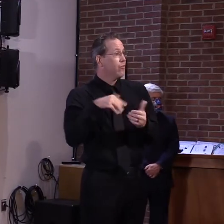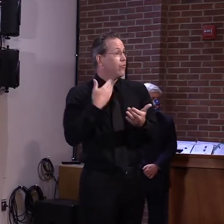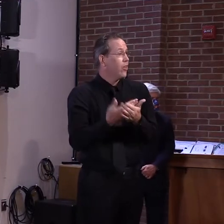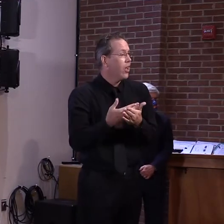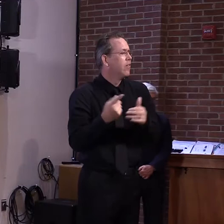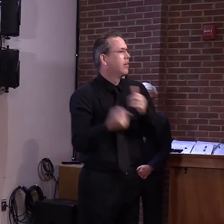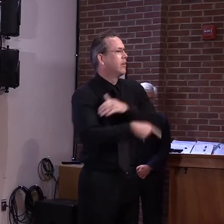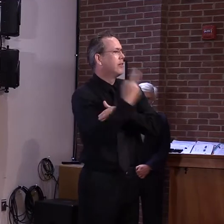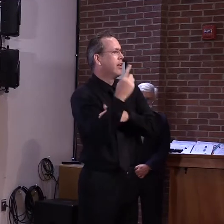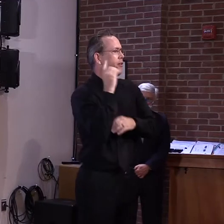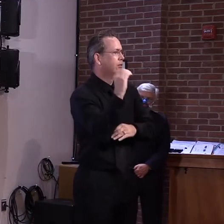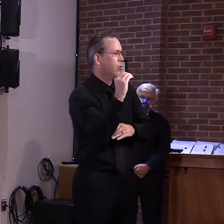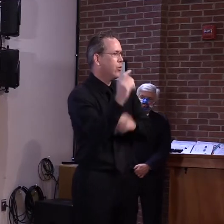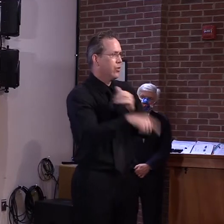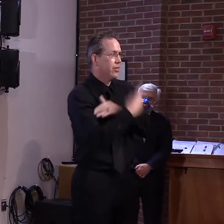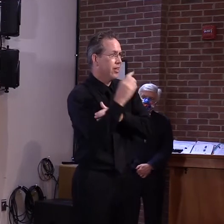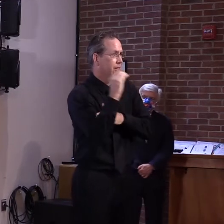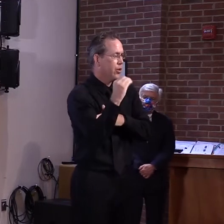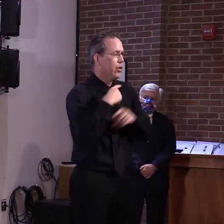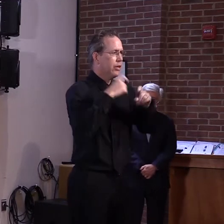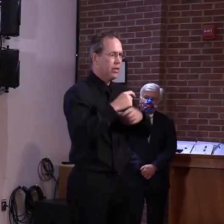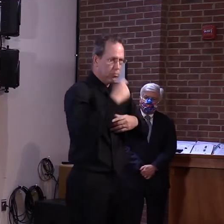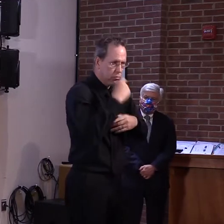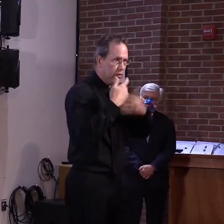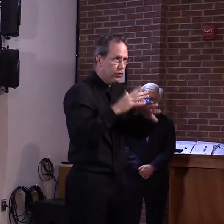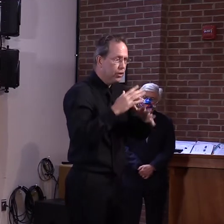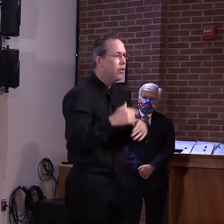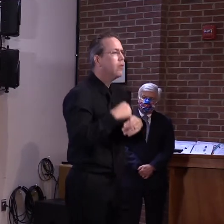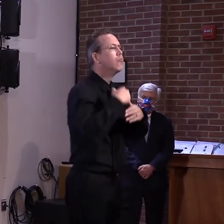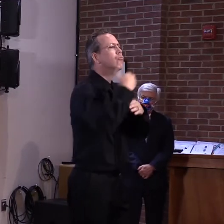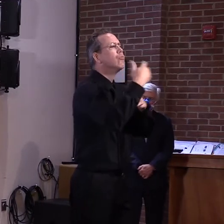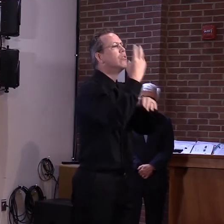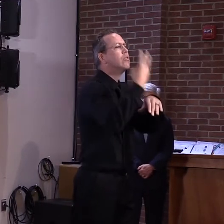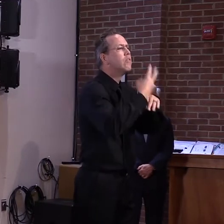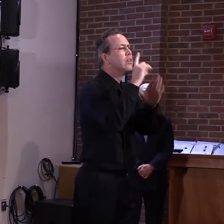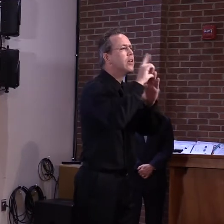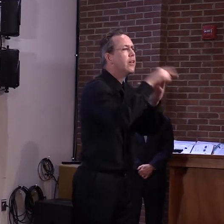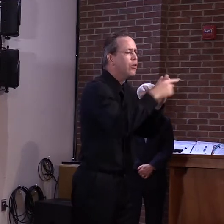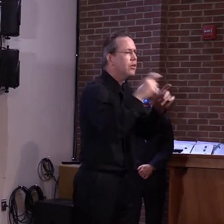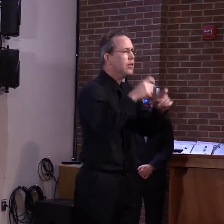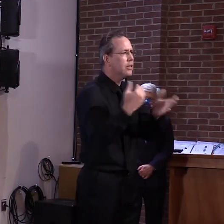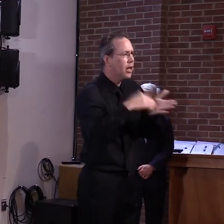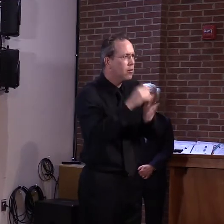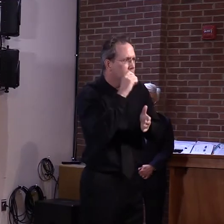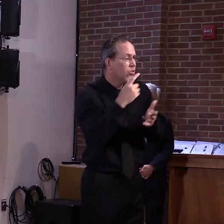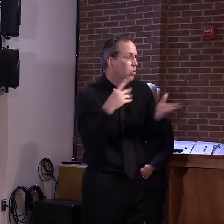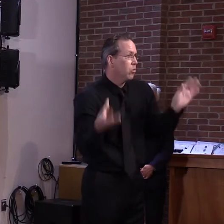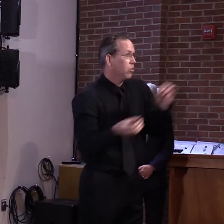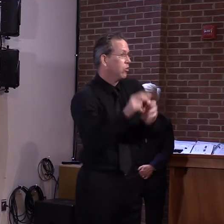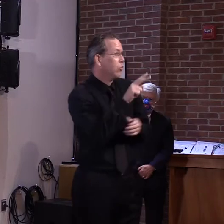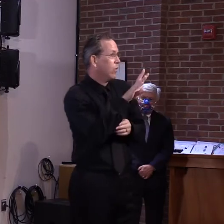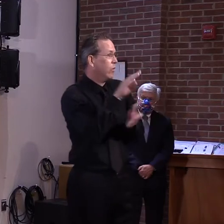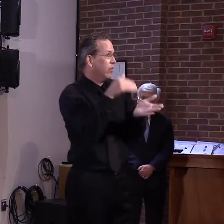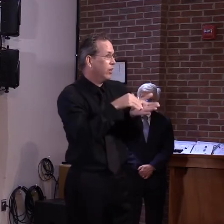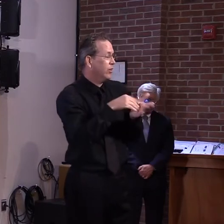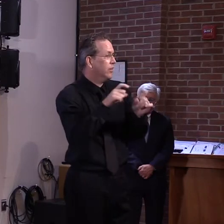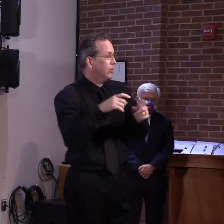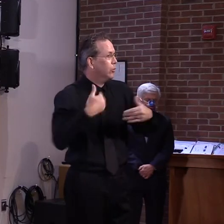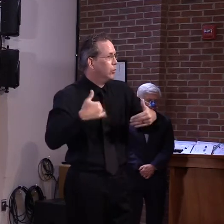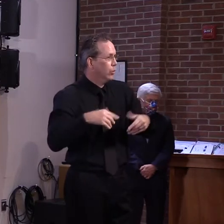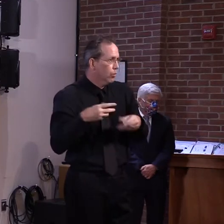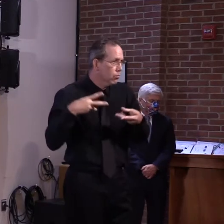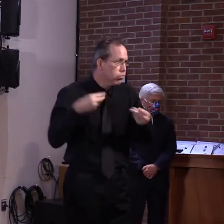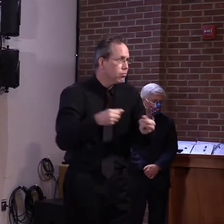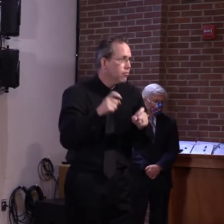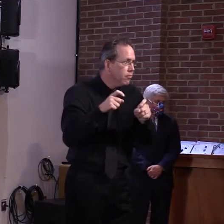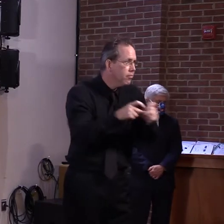Quite a bit of testing going on our higher ed campuses, which is good to see. And then also the results are good to see as well. If we go down to the next